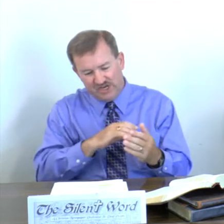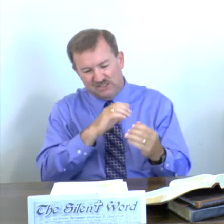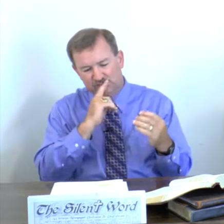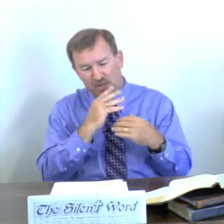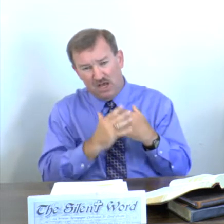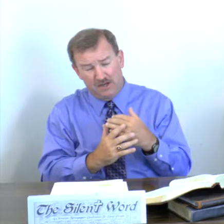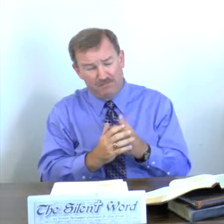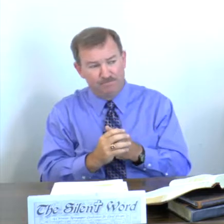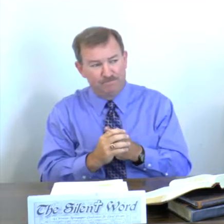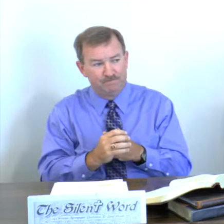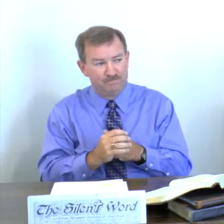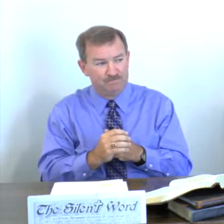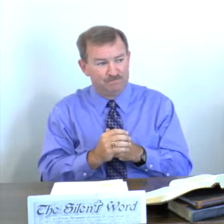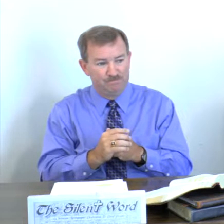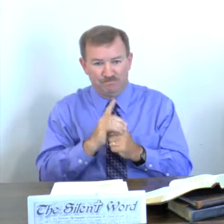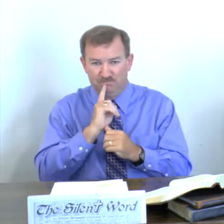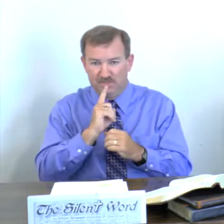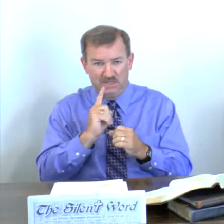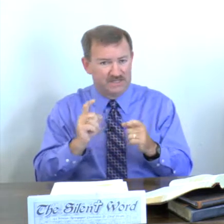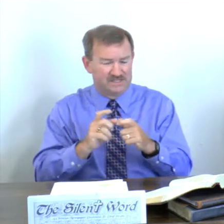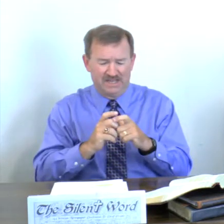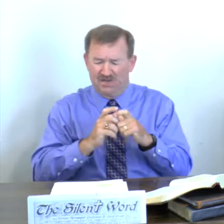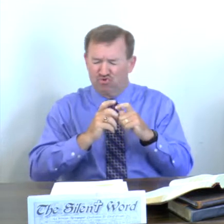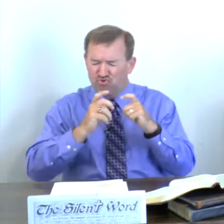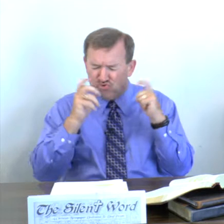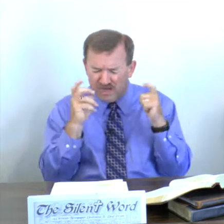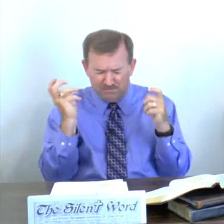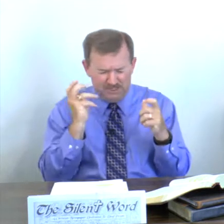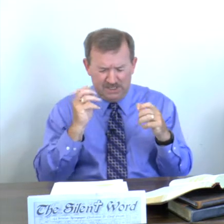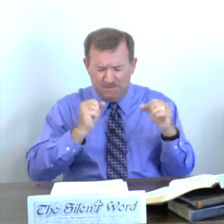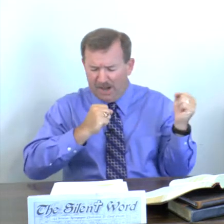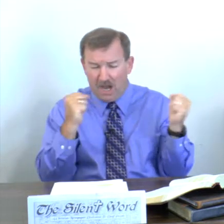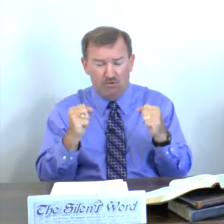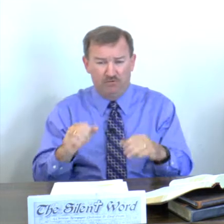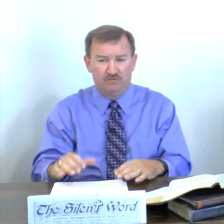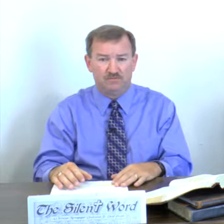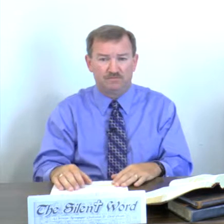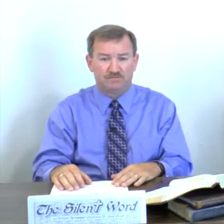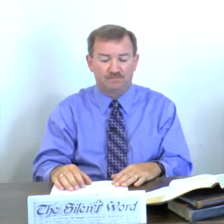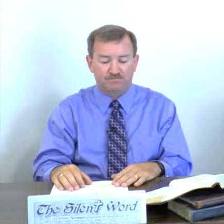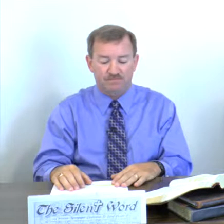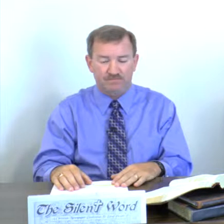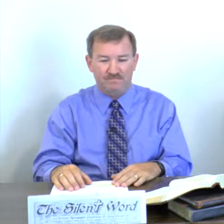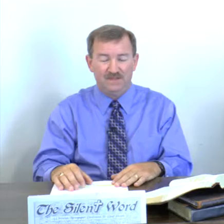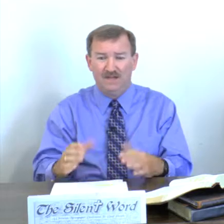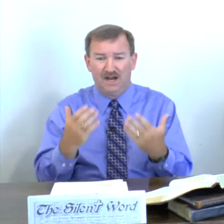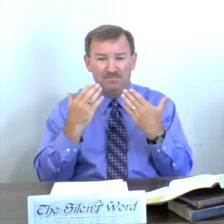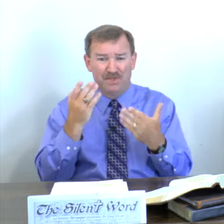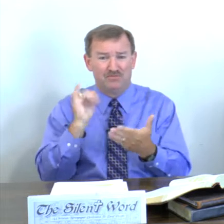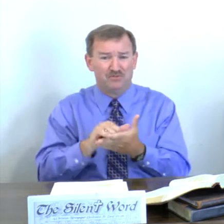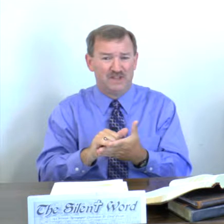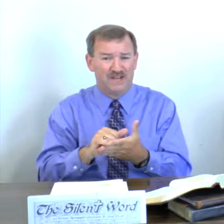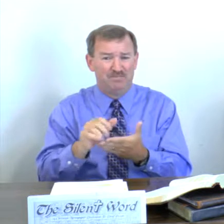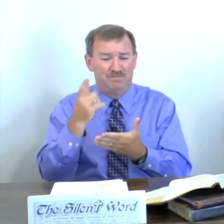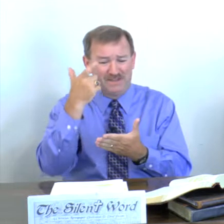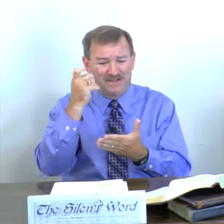Jesus Christ's blood is incredibly powerful. I'm thankful for that